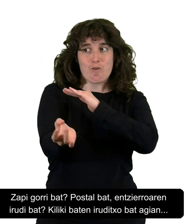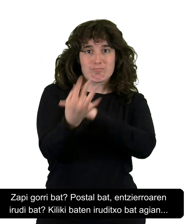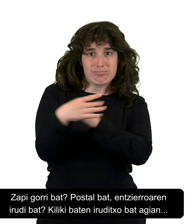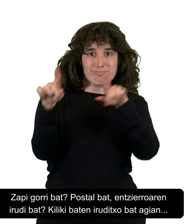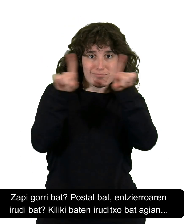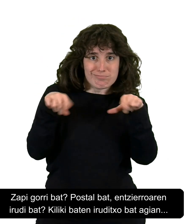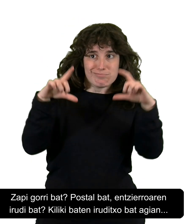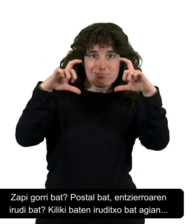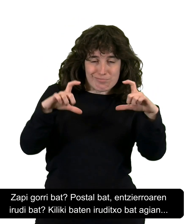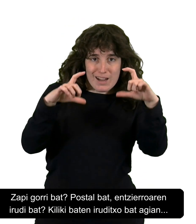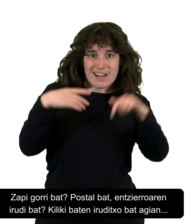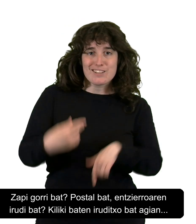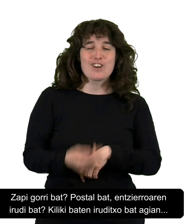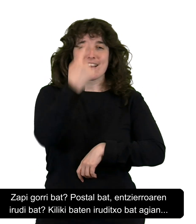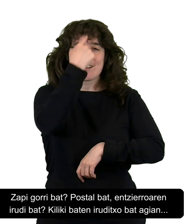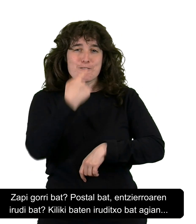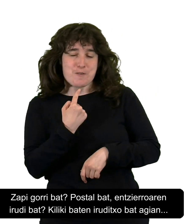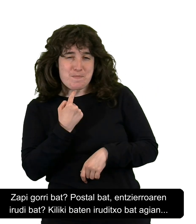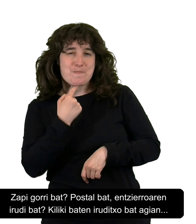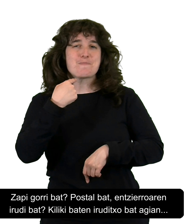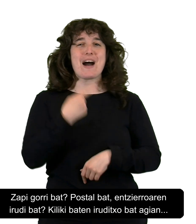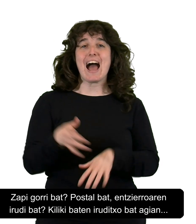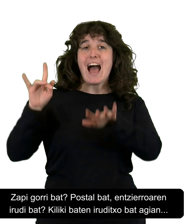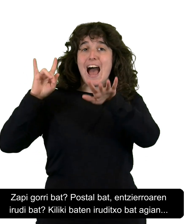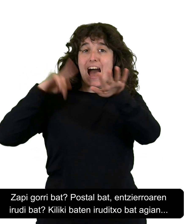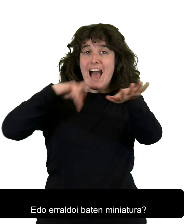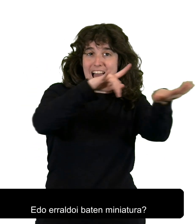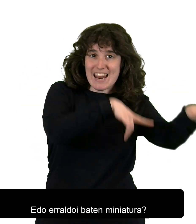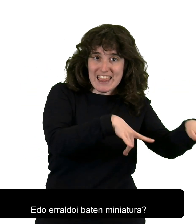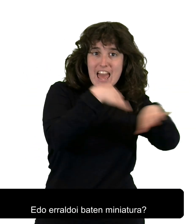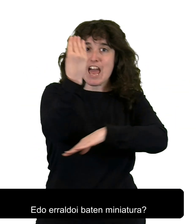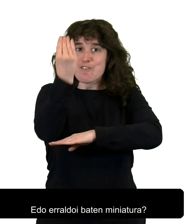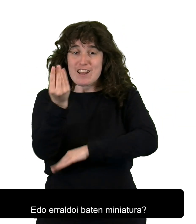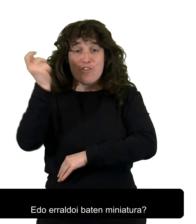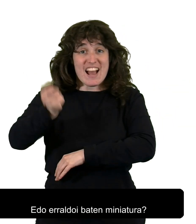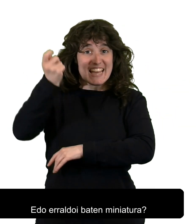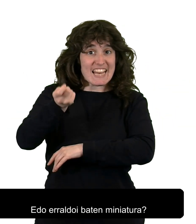bat, kiliki baten iruditxo bat agian, edo erraldoi baten miniatura.